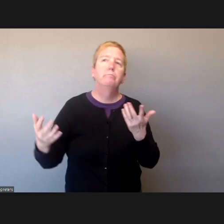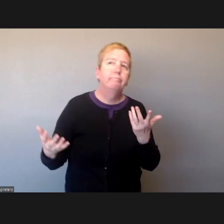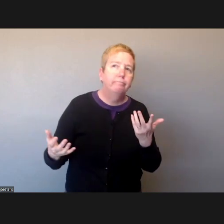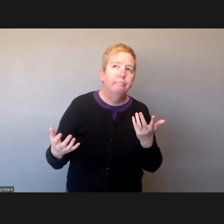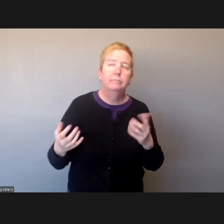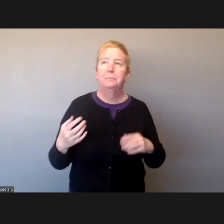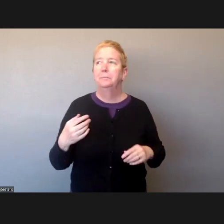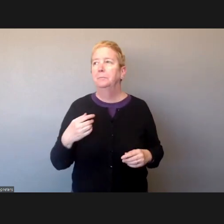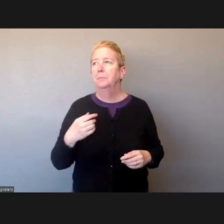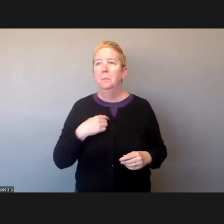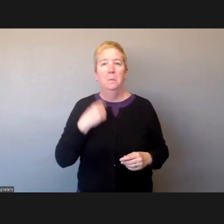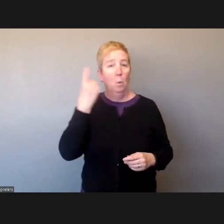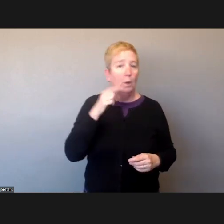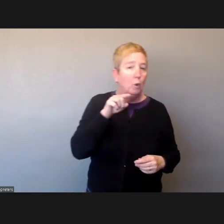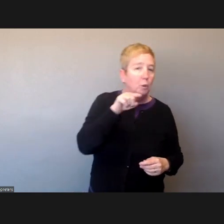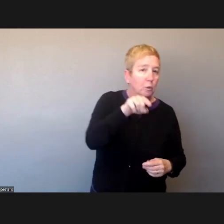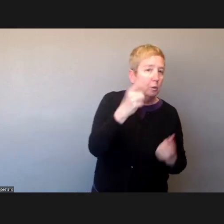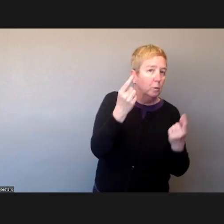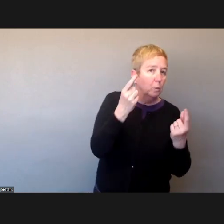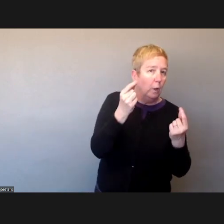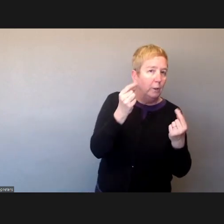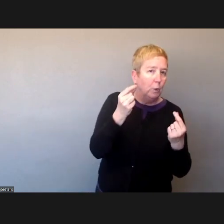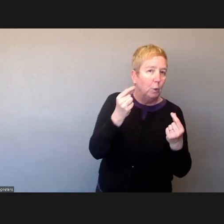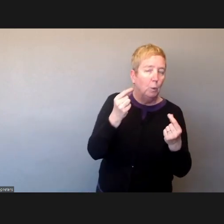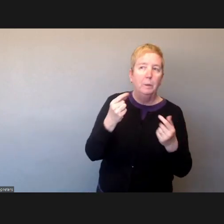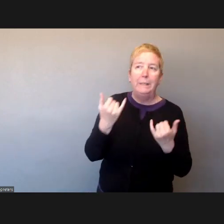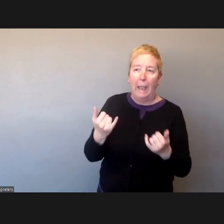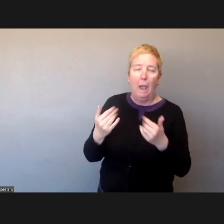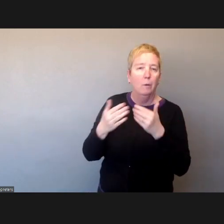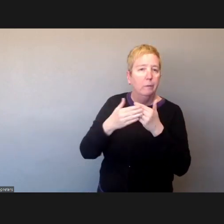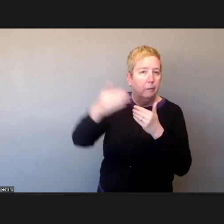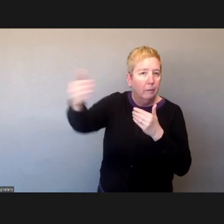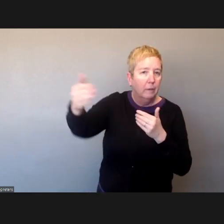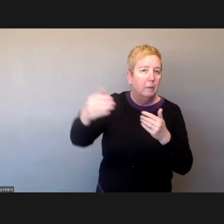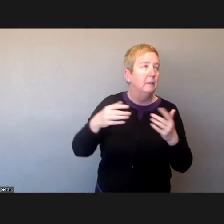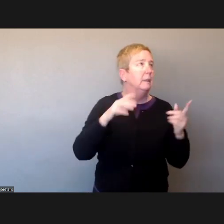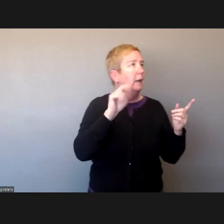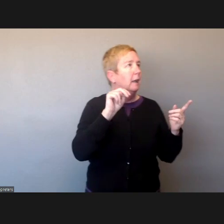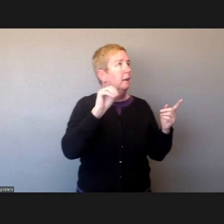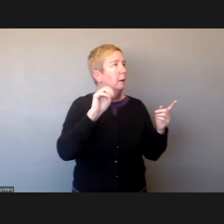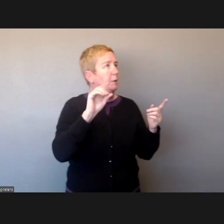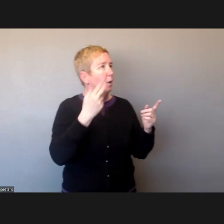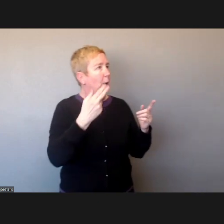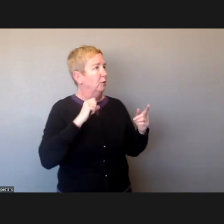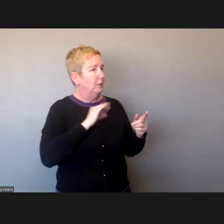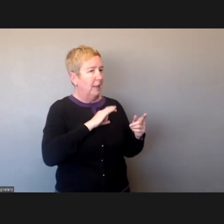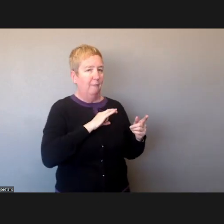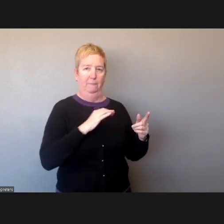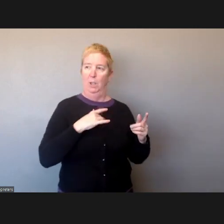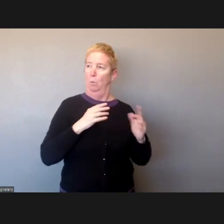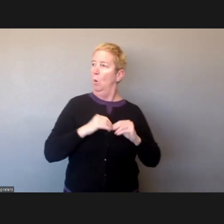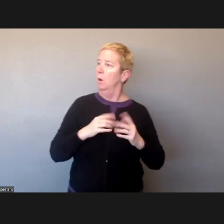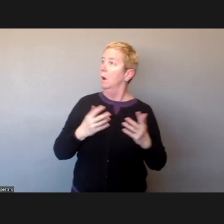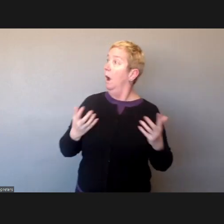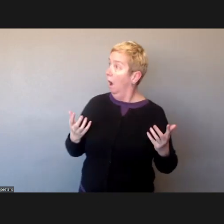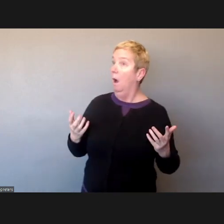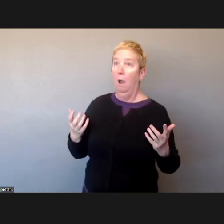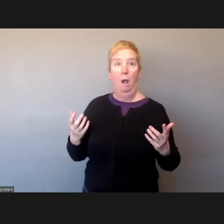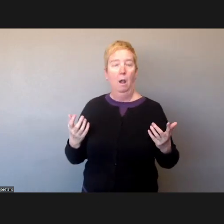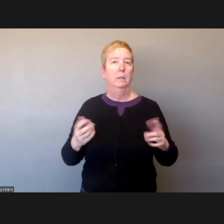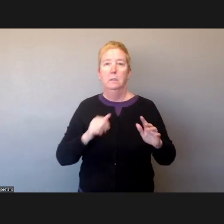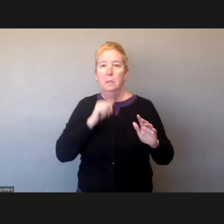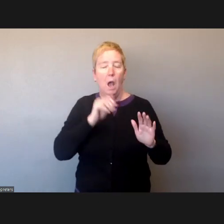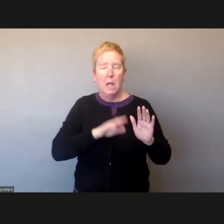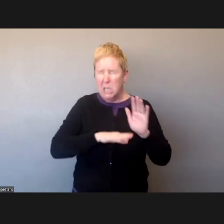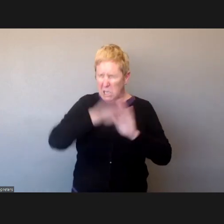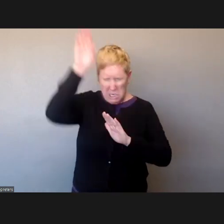anything more that you're looking to do with DOH staff now that they're kind of freed, so to speak, from this intense